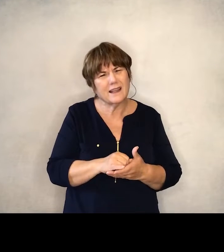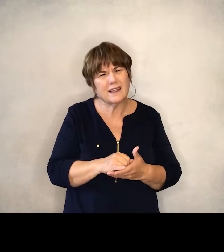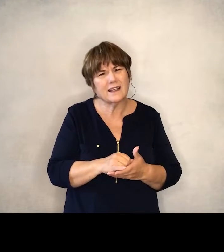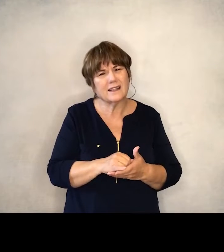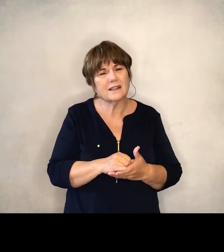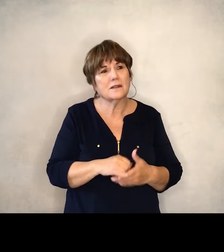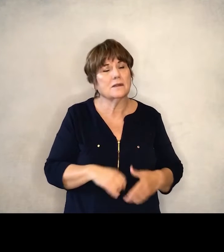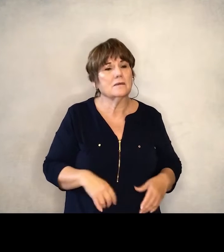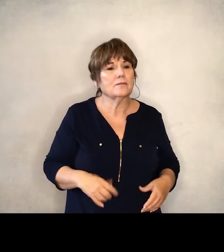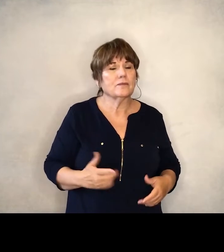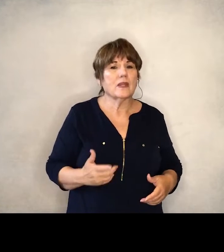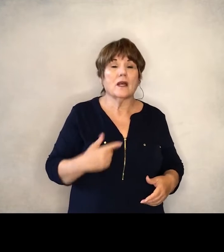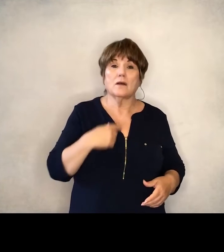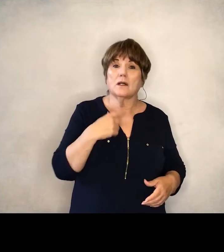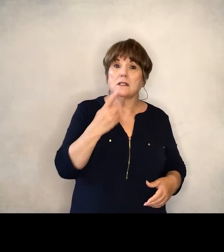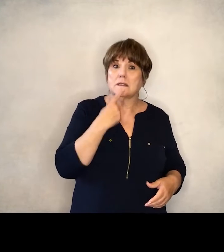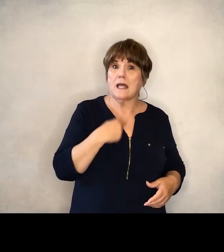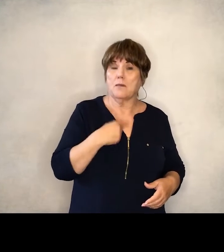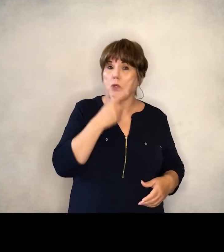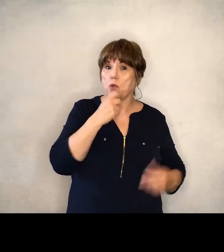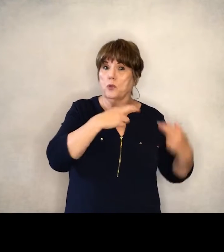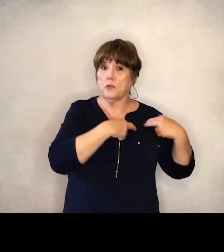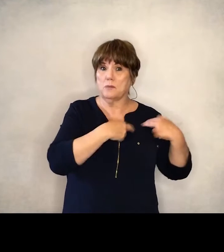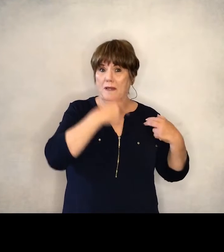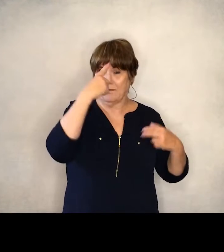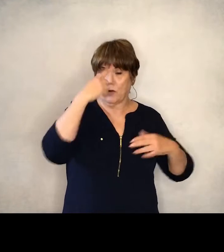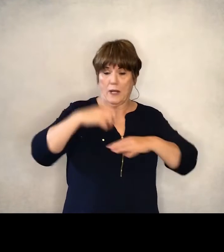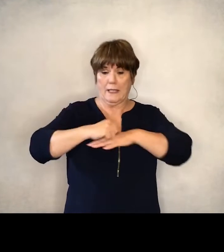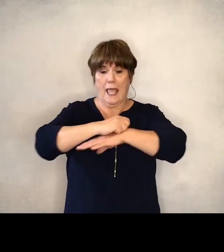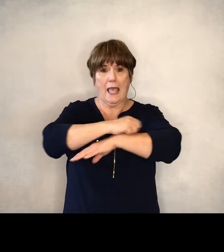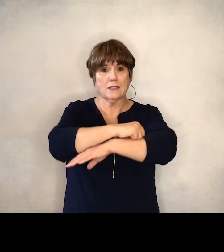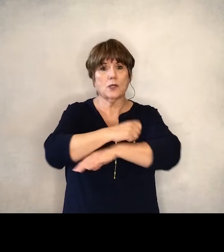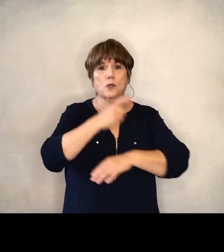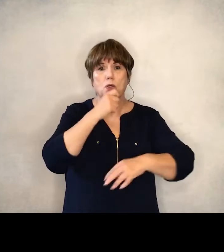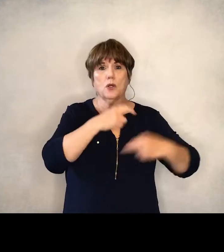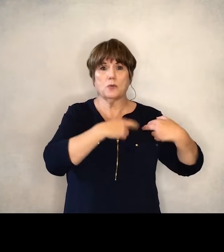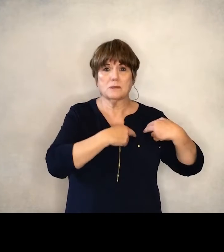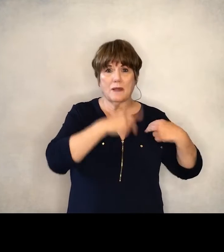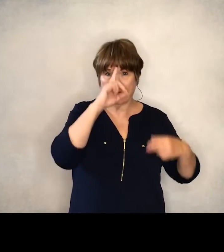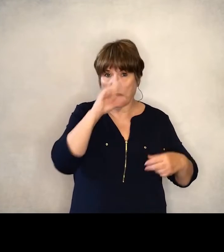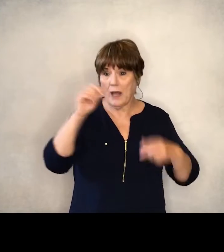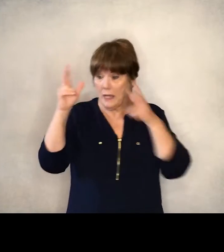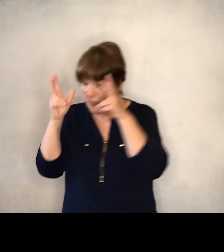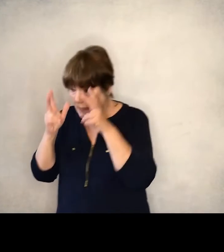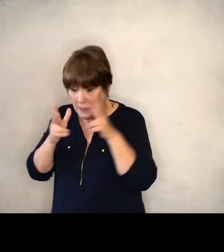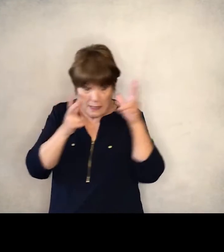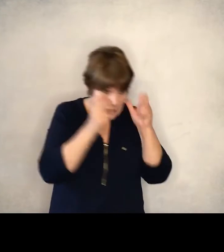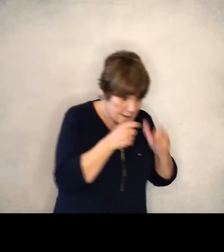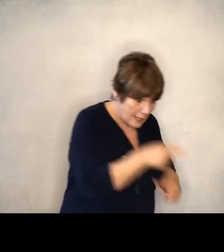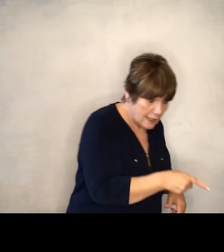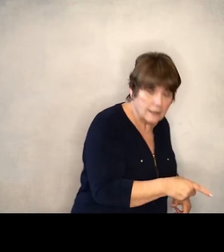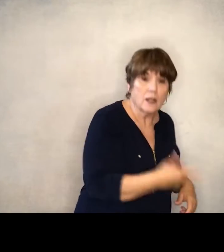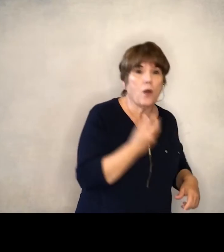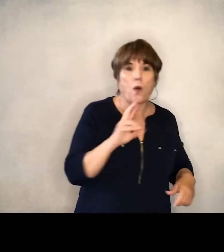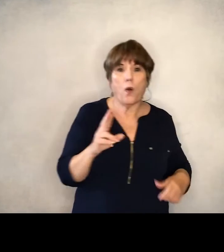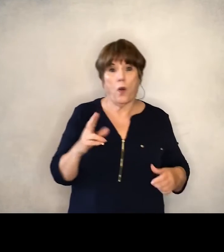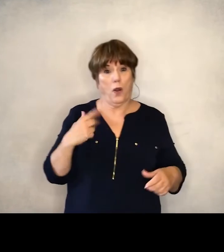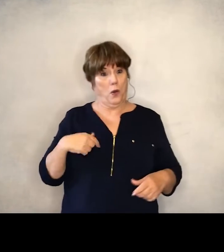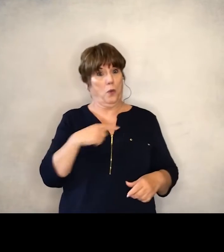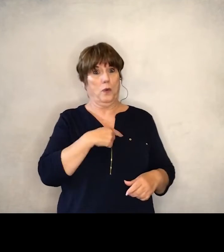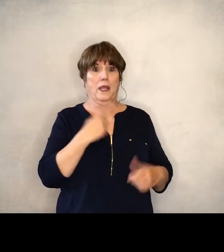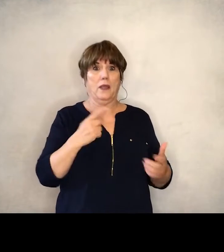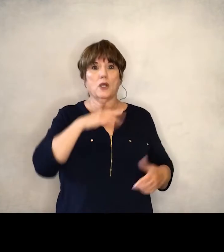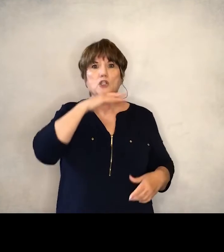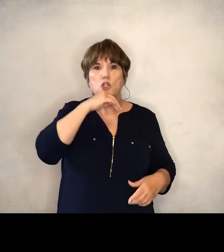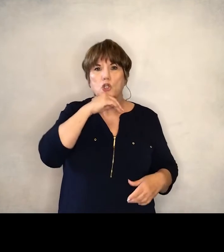I mean, tell me, who's responsible for cancer? Who's responsible for that? Satan, the destroyer? Or is it we who have polluted our